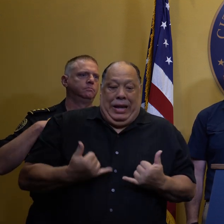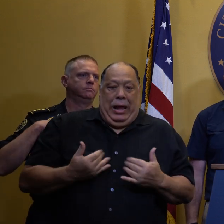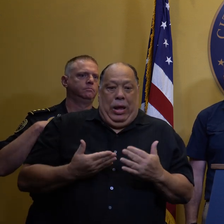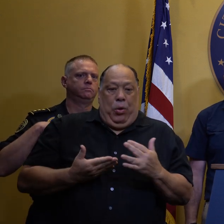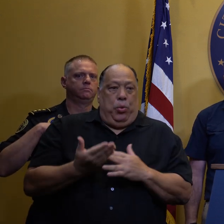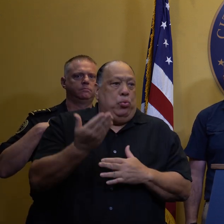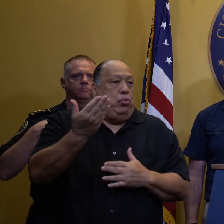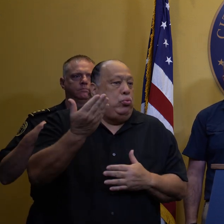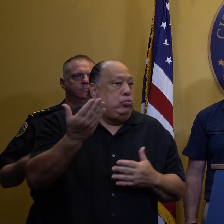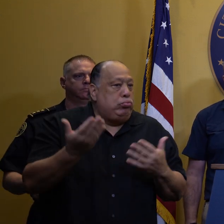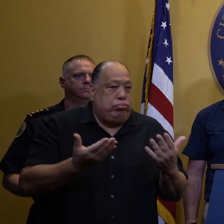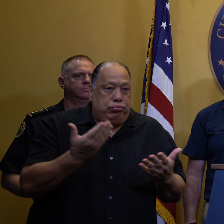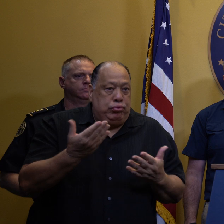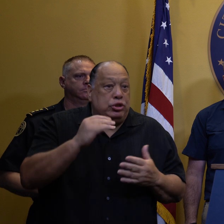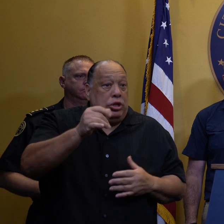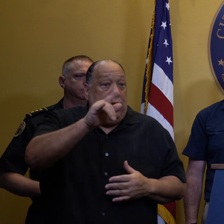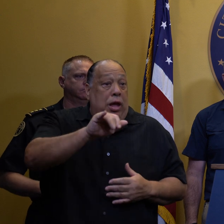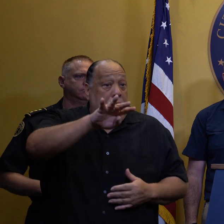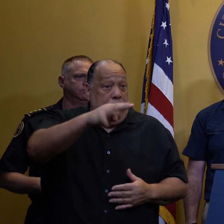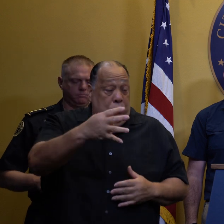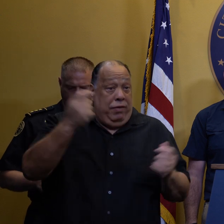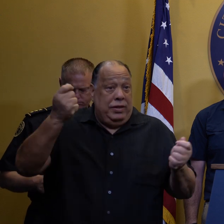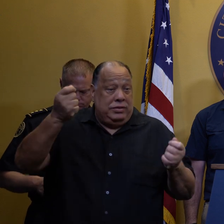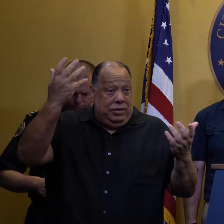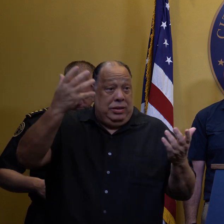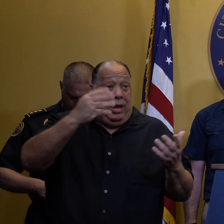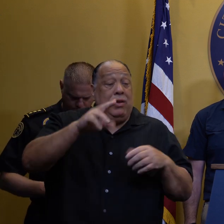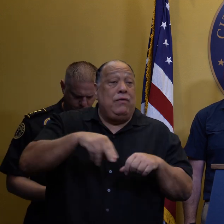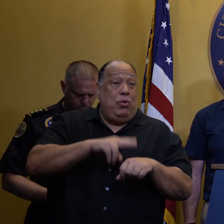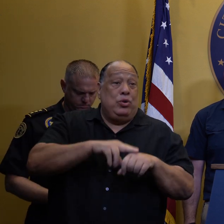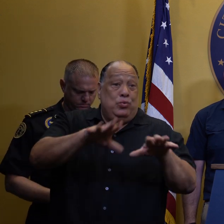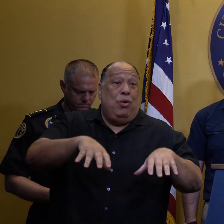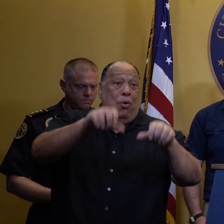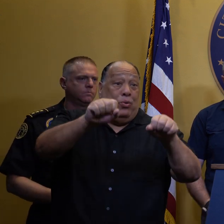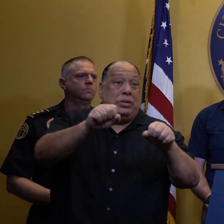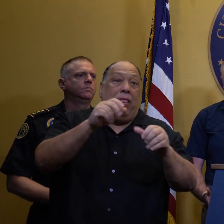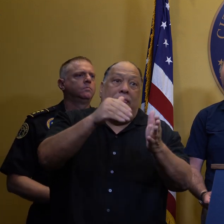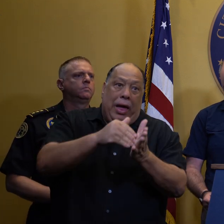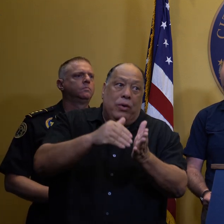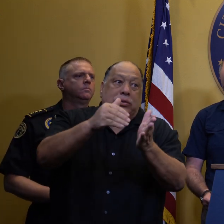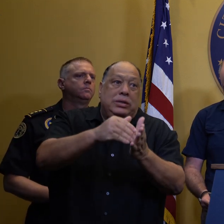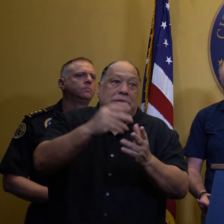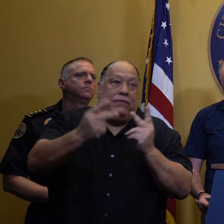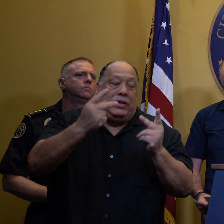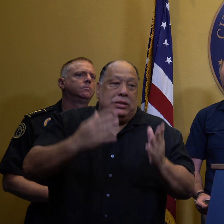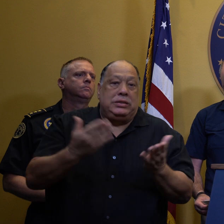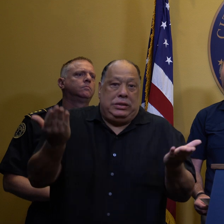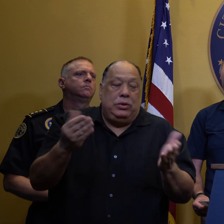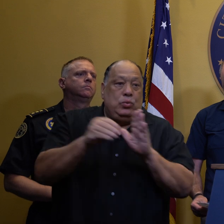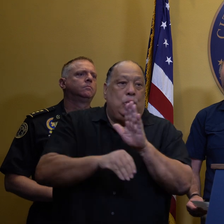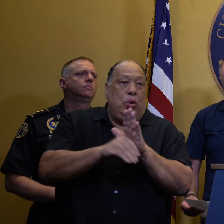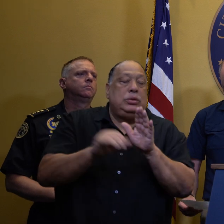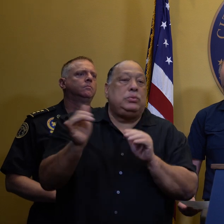through our 4th of July festivities, and of course when we're hosting thousands of visitors in our city as